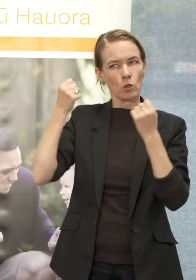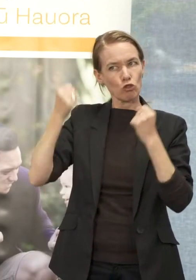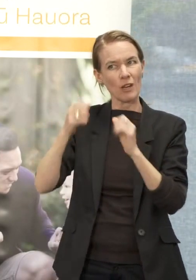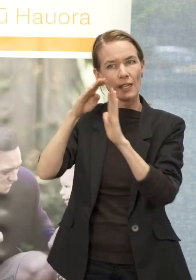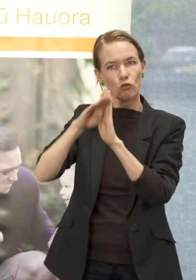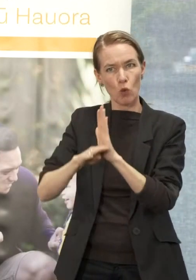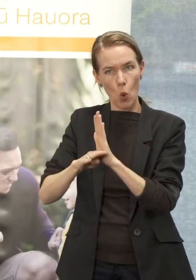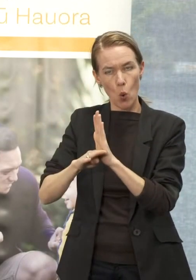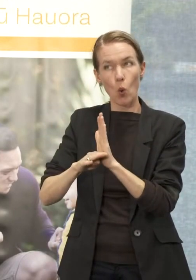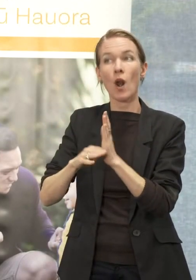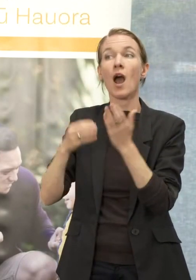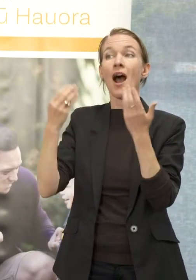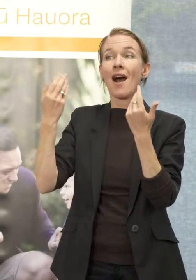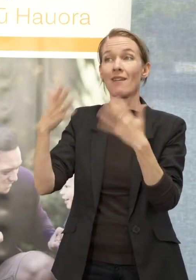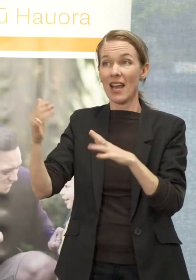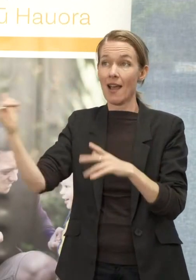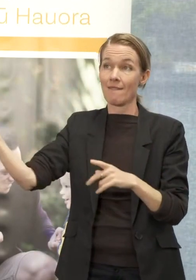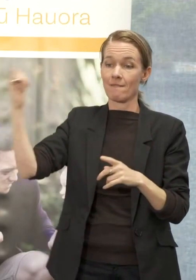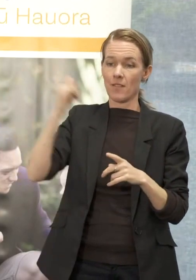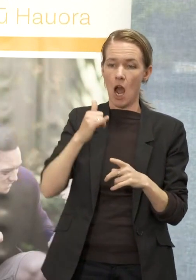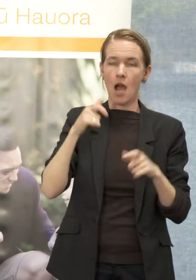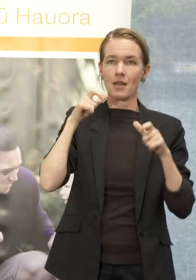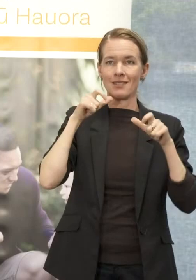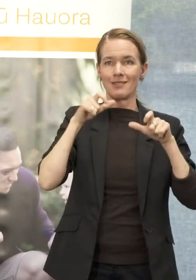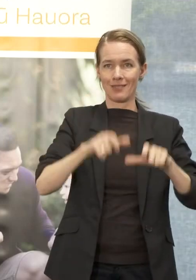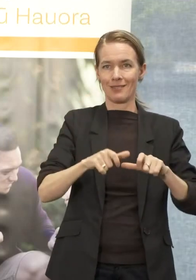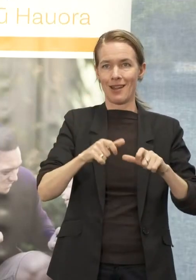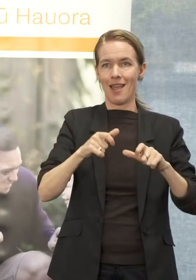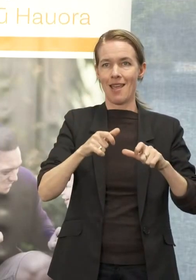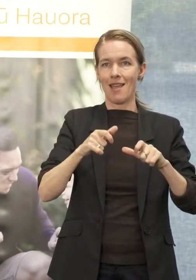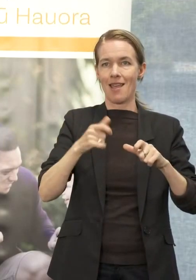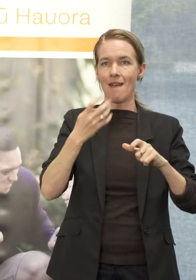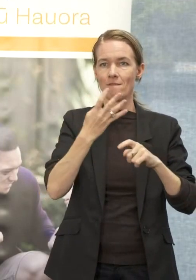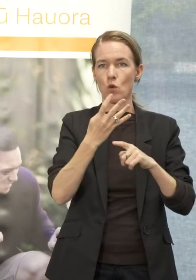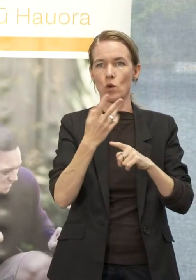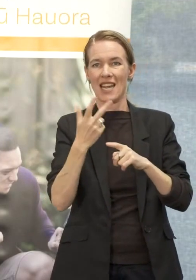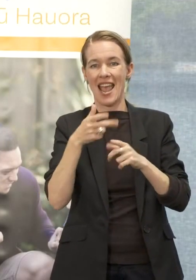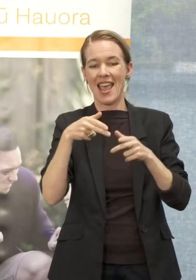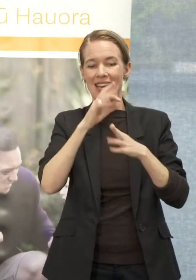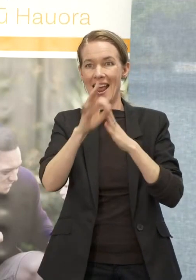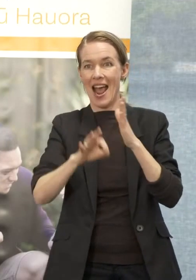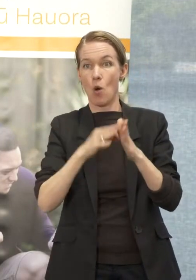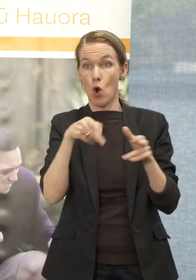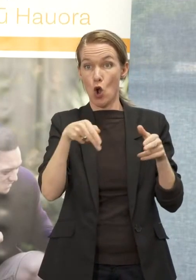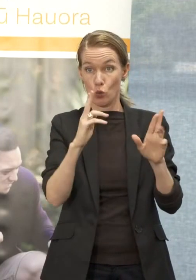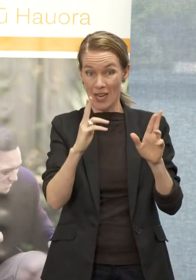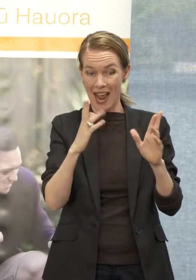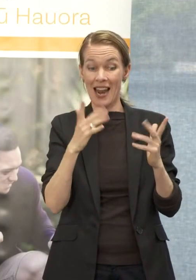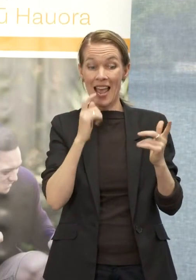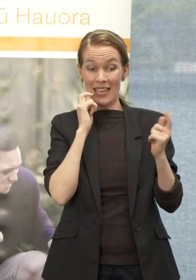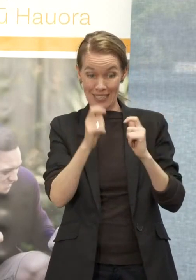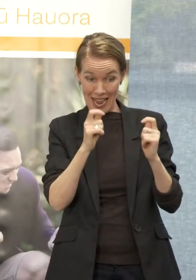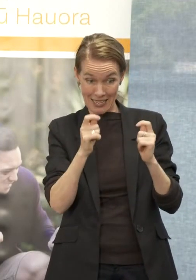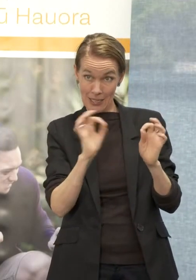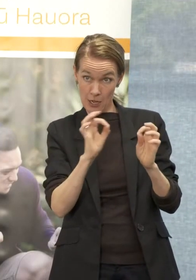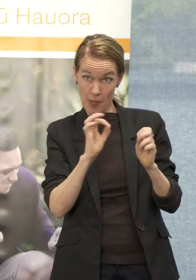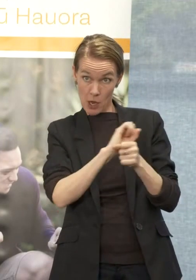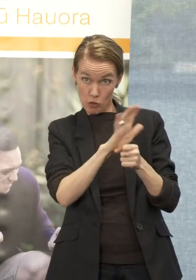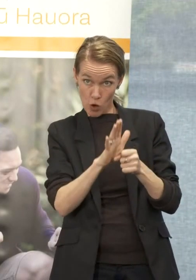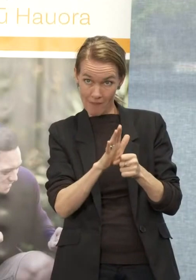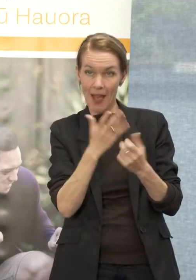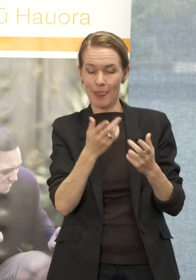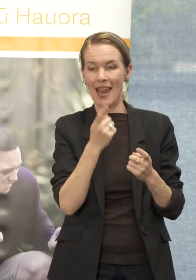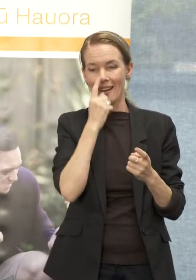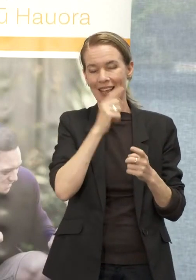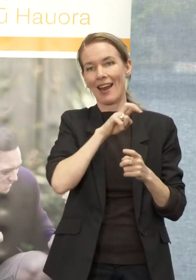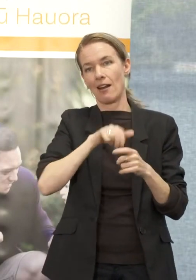negative, and then get back to work. And can you say also how long it's been since the last time we had a case infected in the community, as opposed to like a close